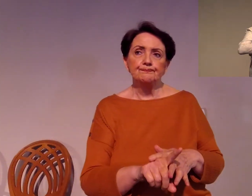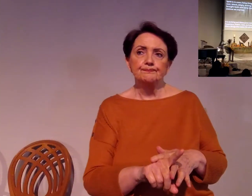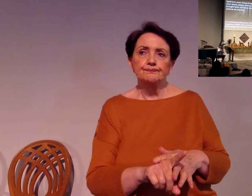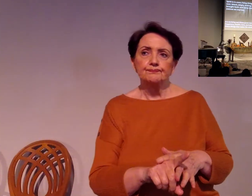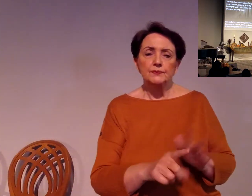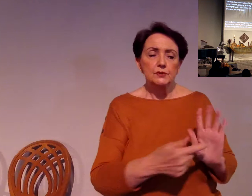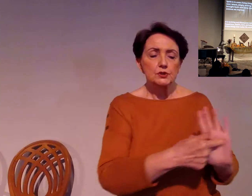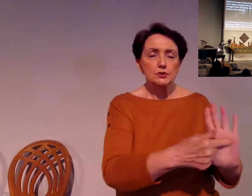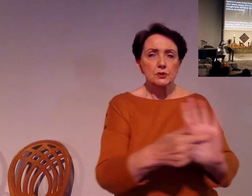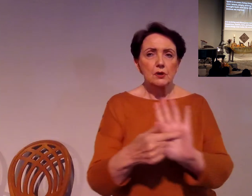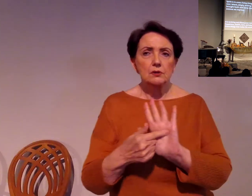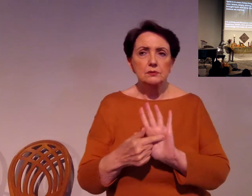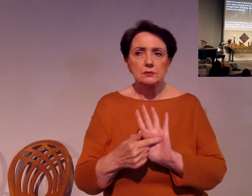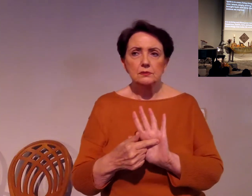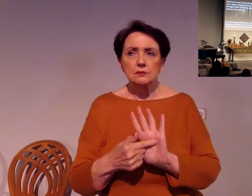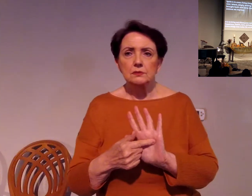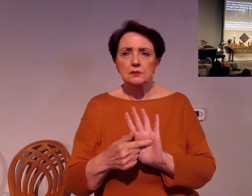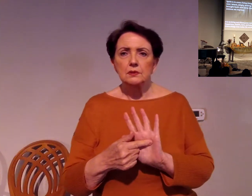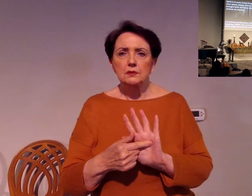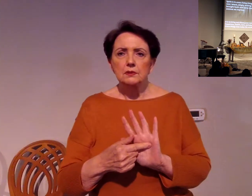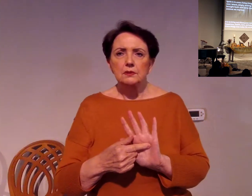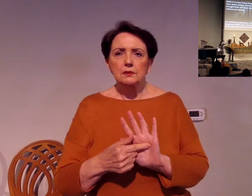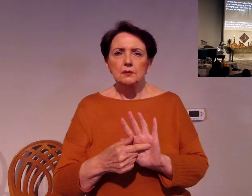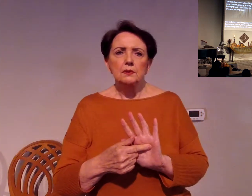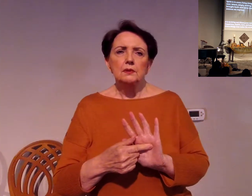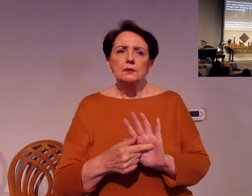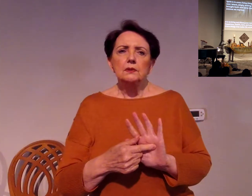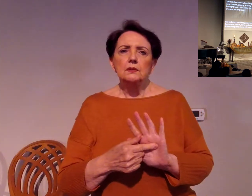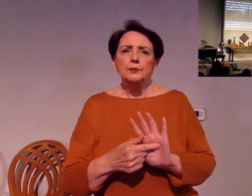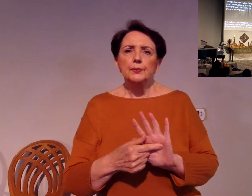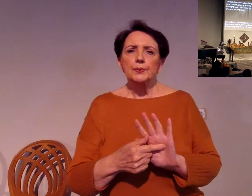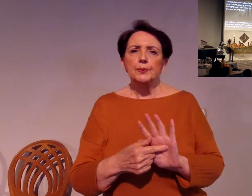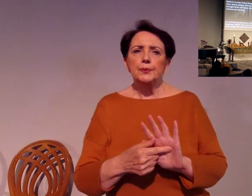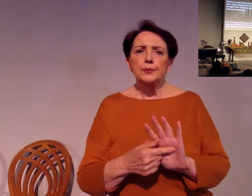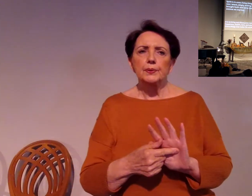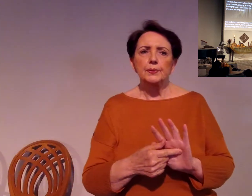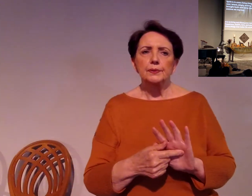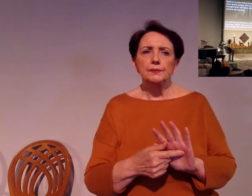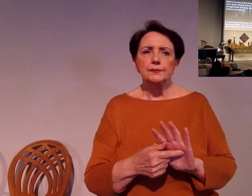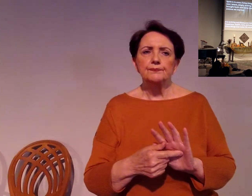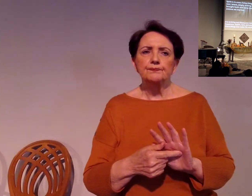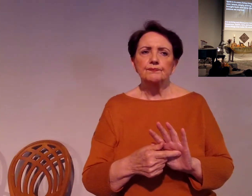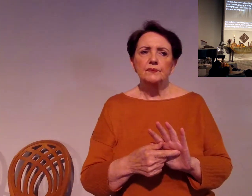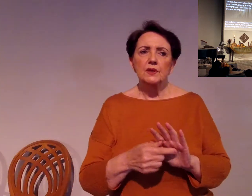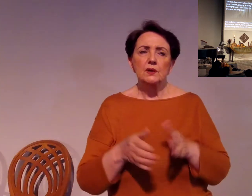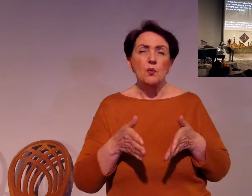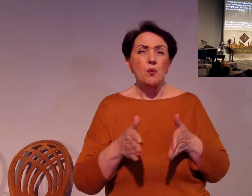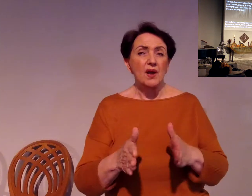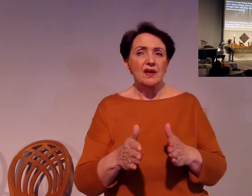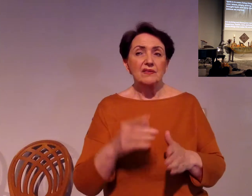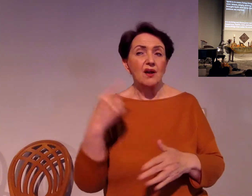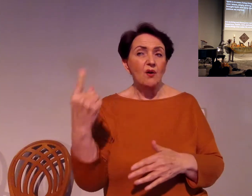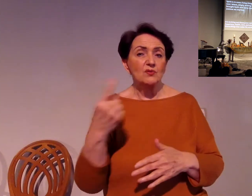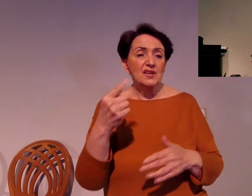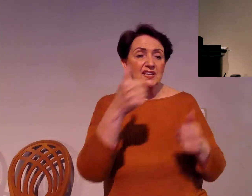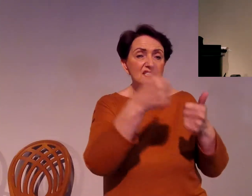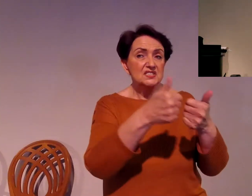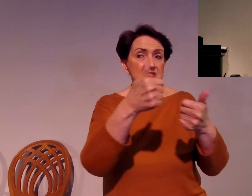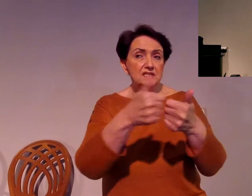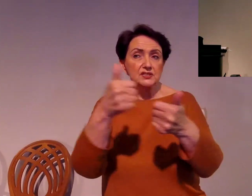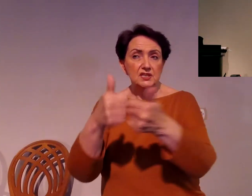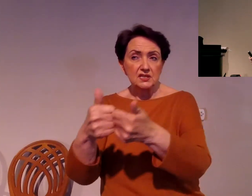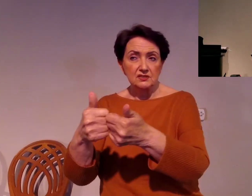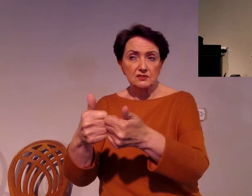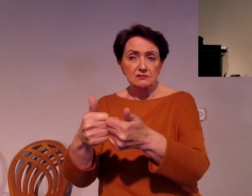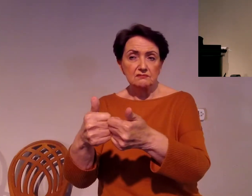To be brought forth and to come through in an avenue that only each of us can express. It's waiting